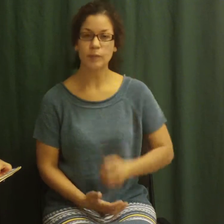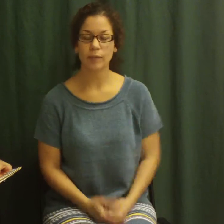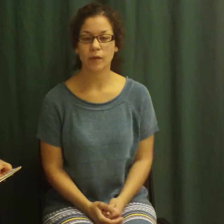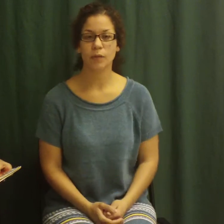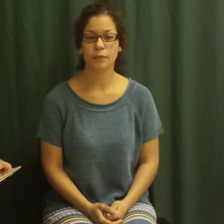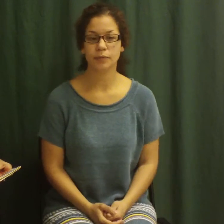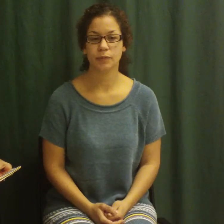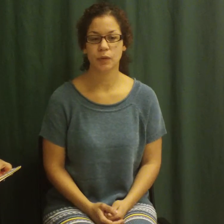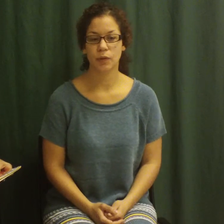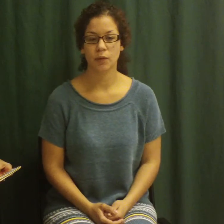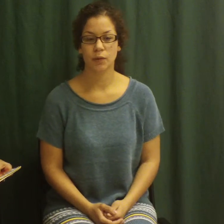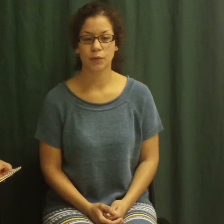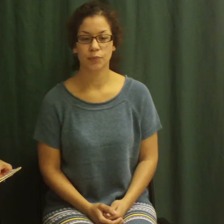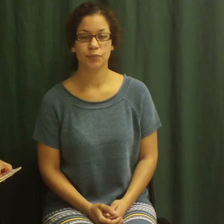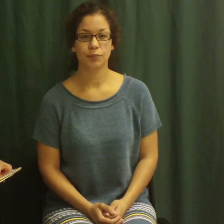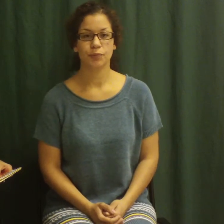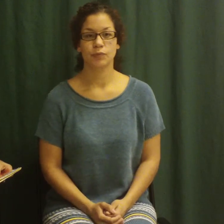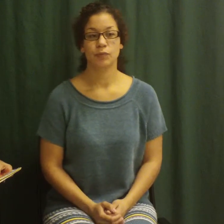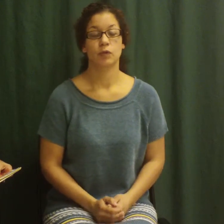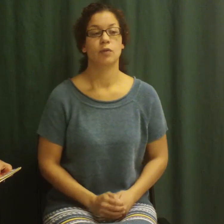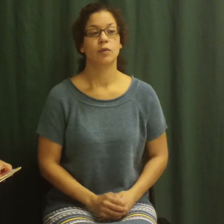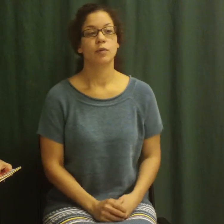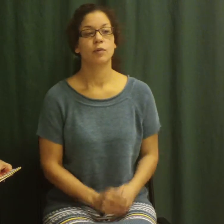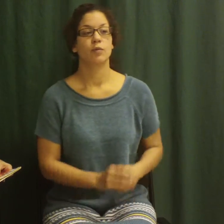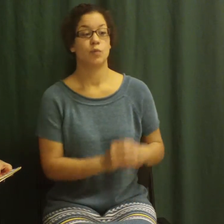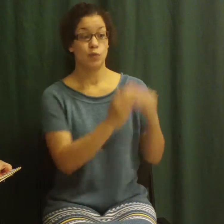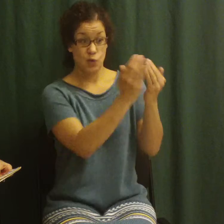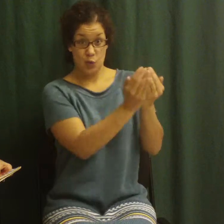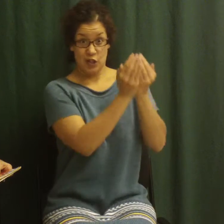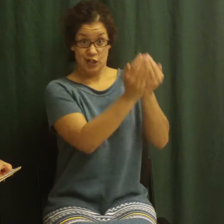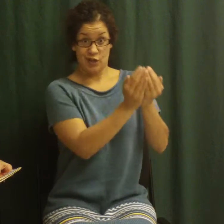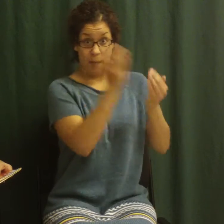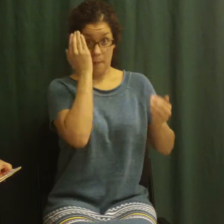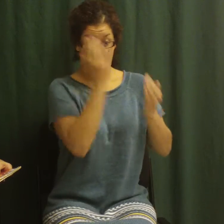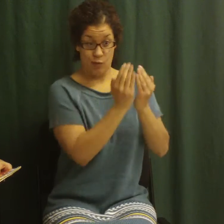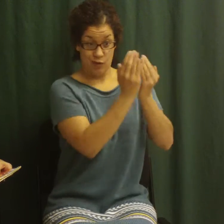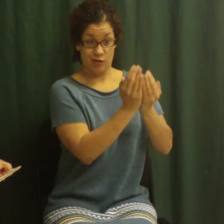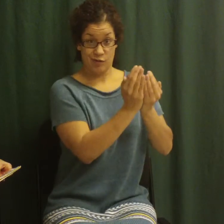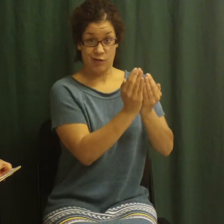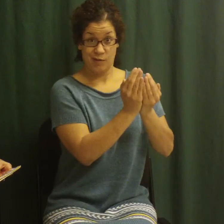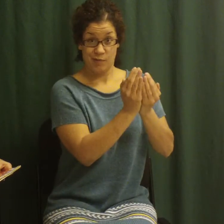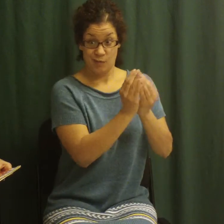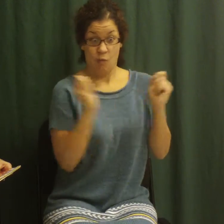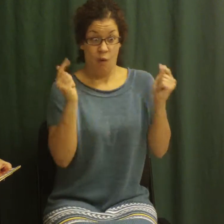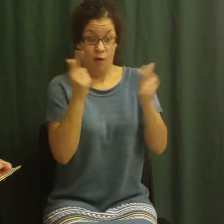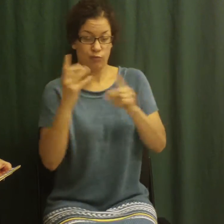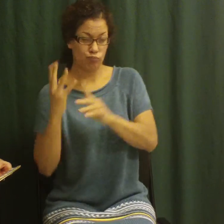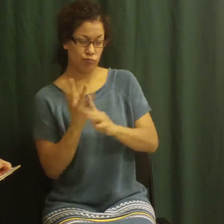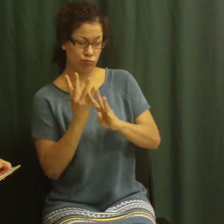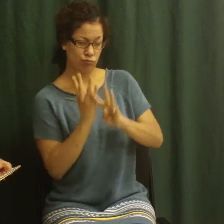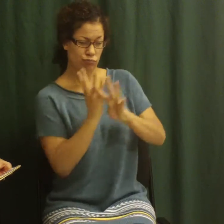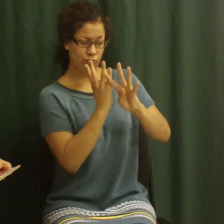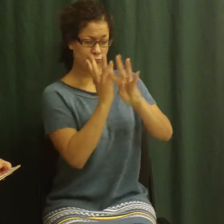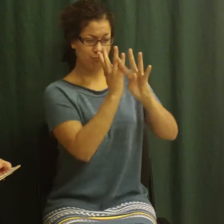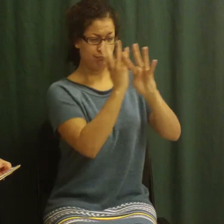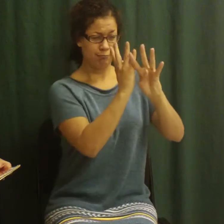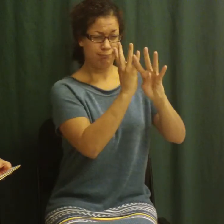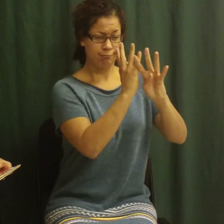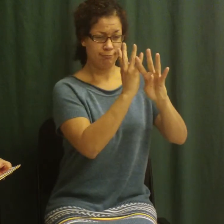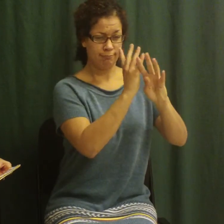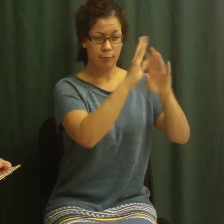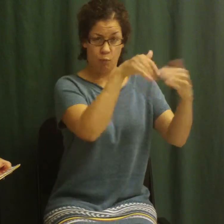As soon as we were on board, Braidbeard showed me the chest of gold and